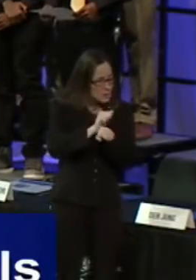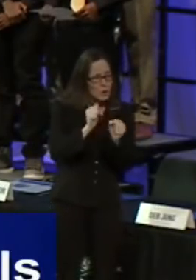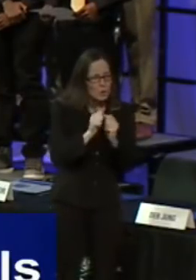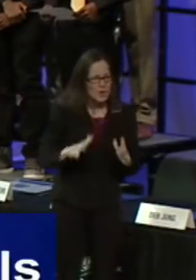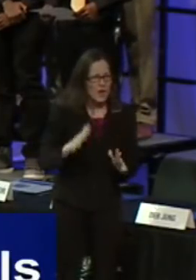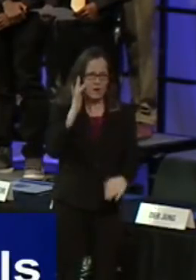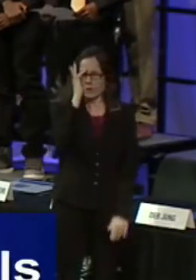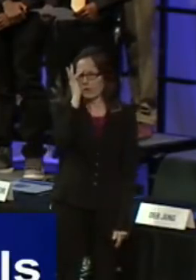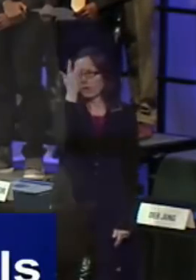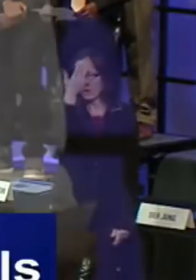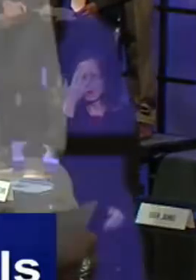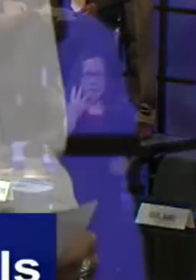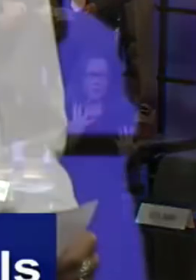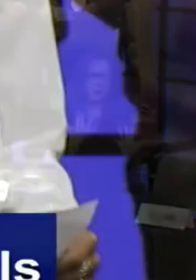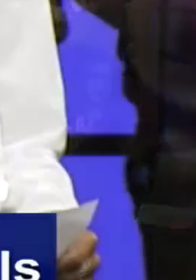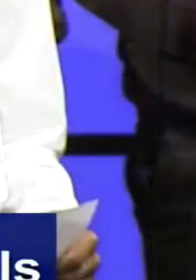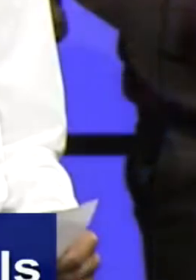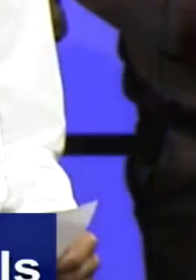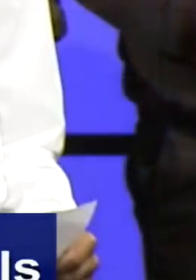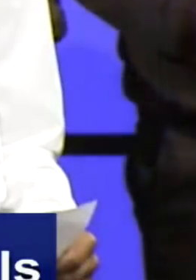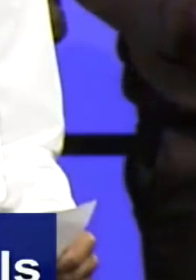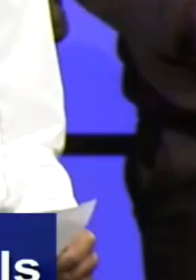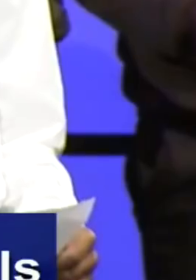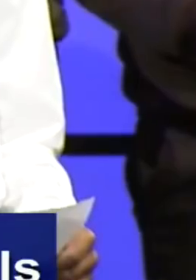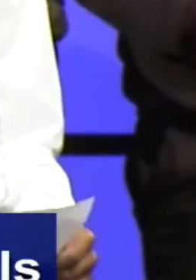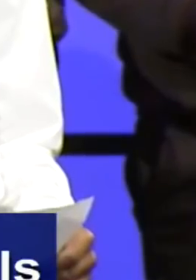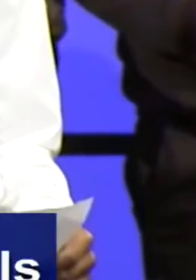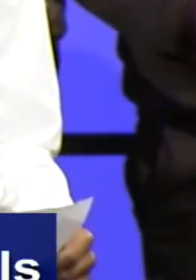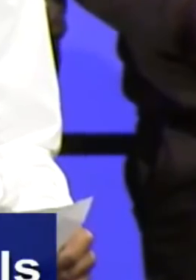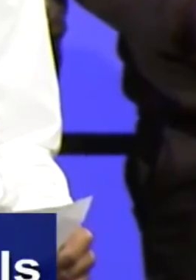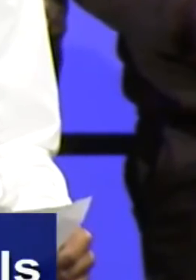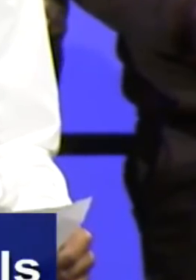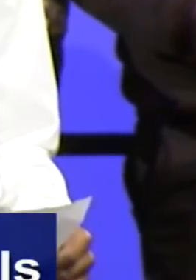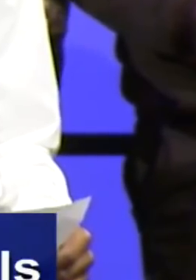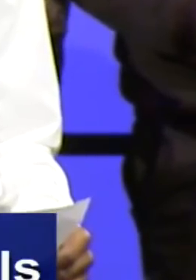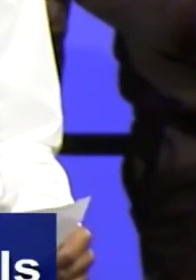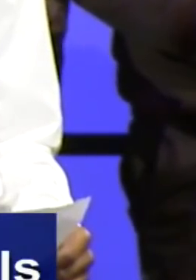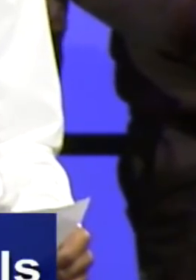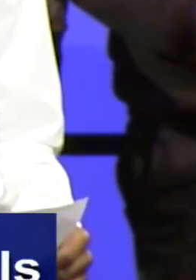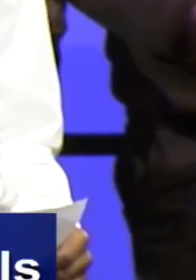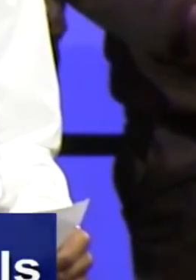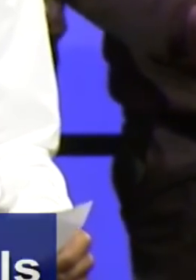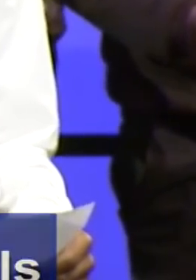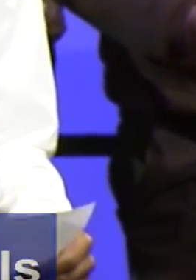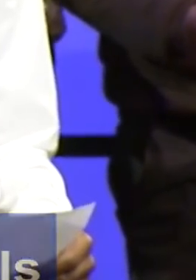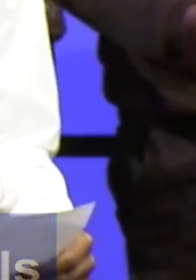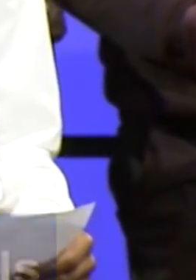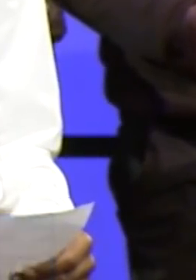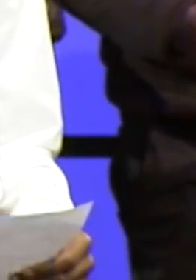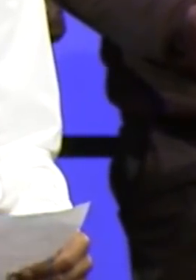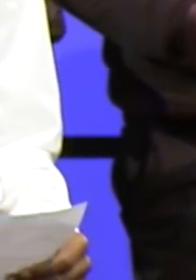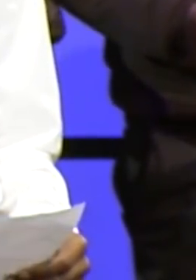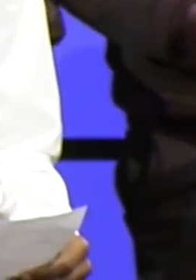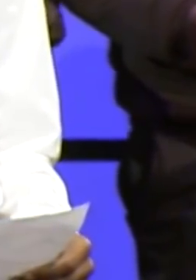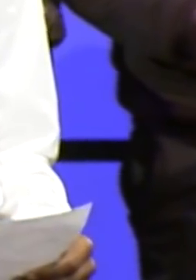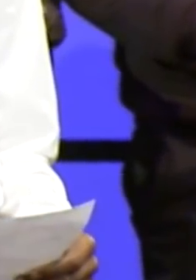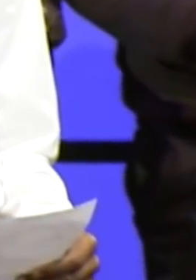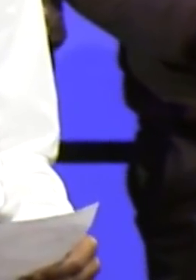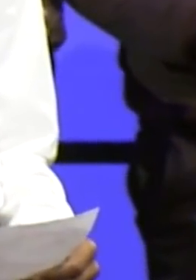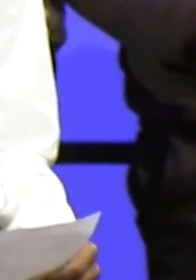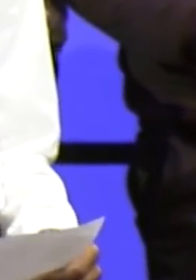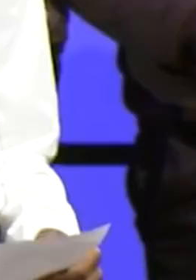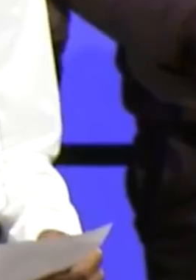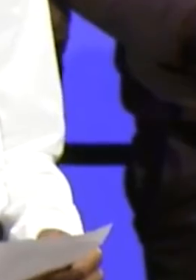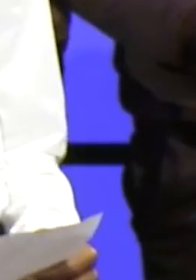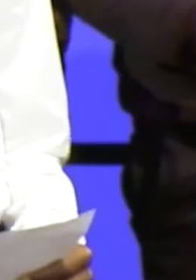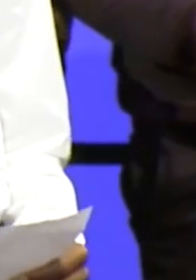about, don't believe in lies, or being hated. Don't give way to hating, and yet don't look too good, nor talk too